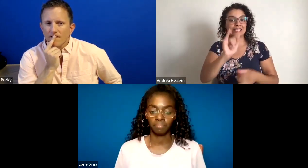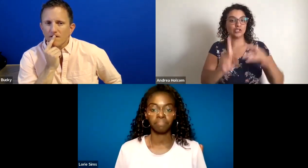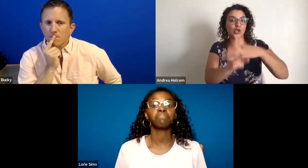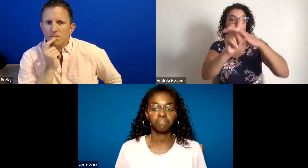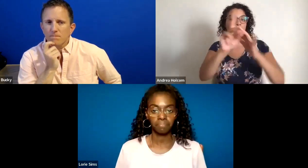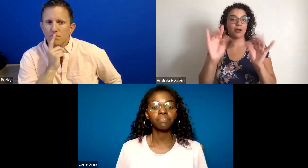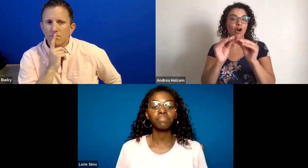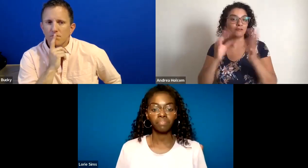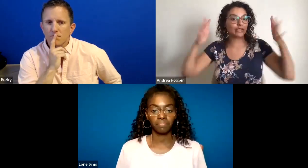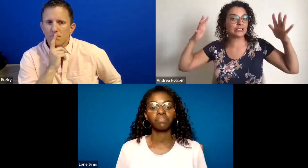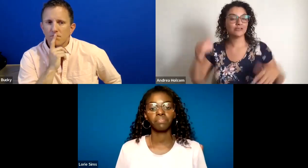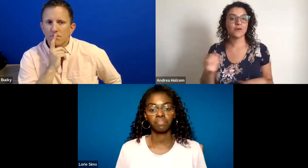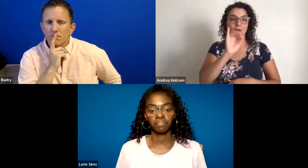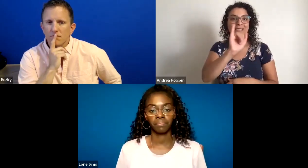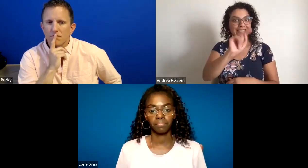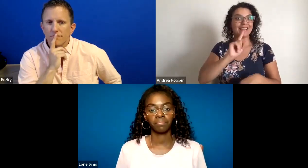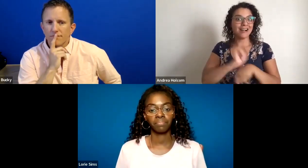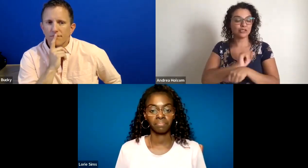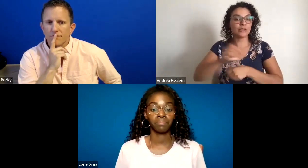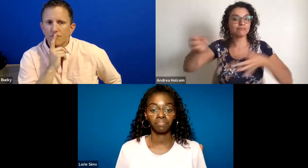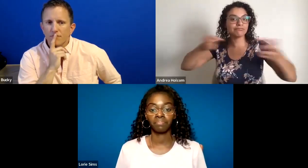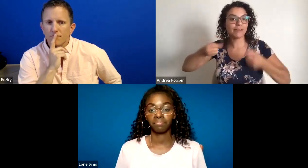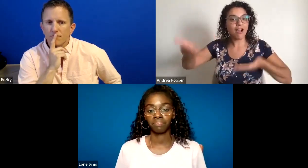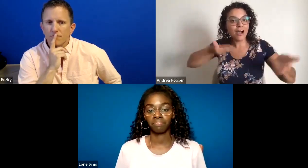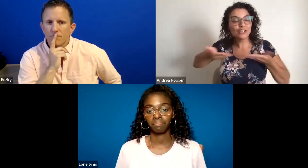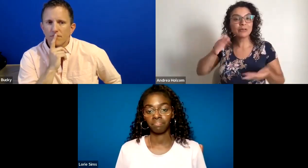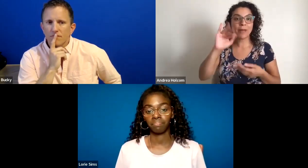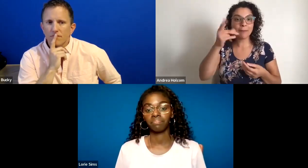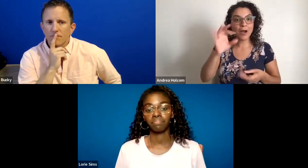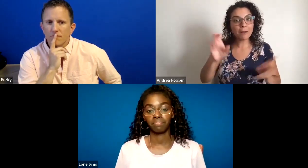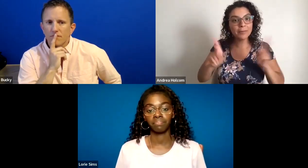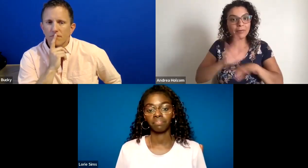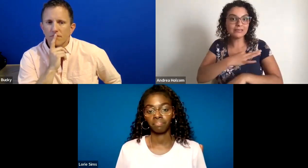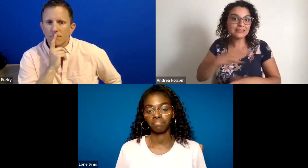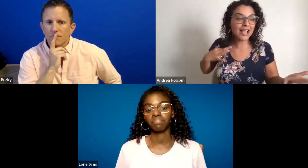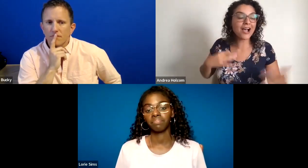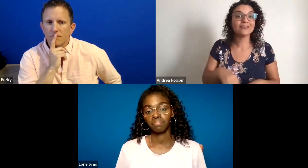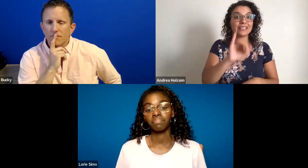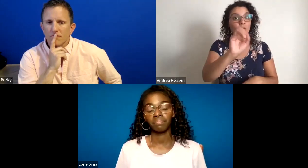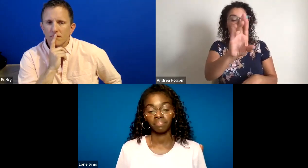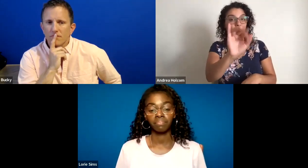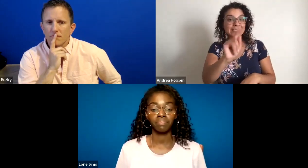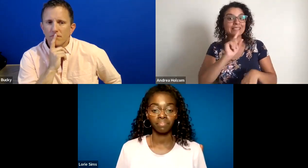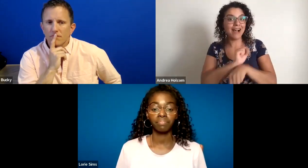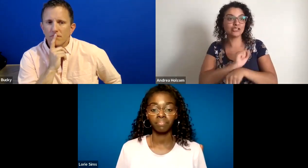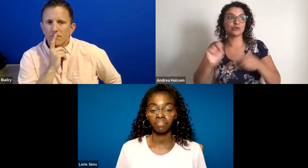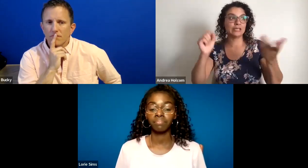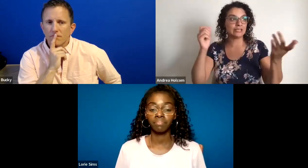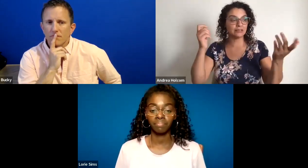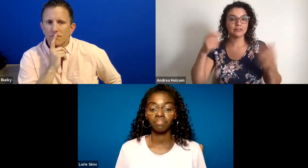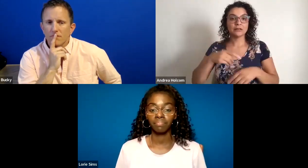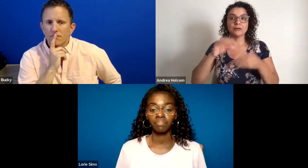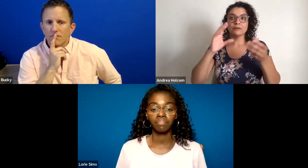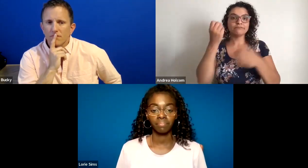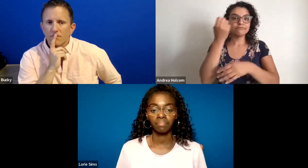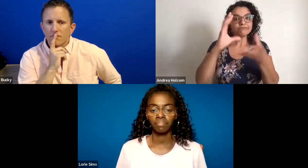that look like? Are you showing up at conferences? Or is it actually hiring more BIPOC people on your staff? Or